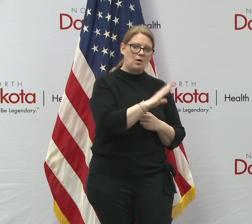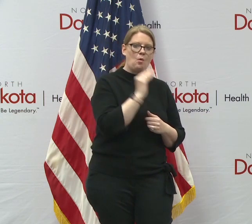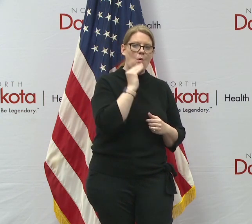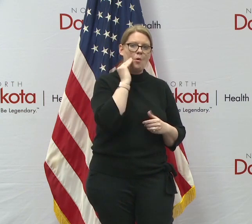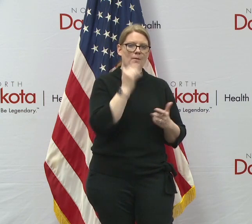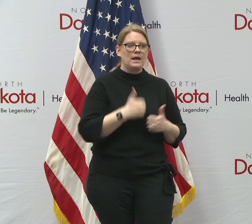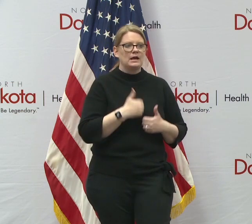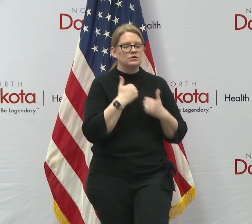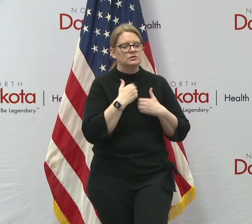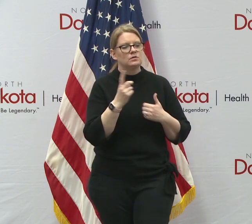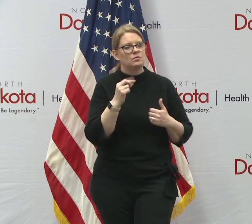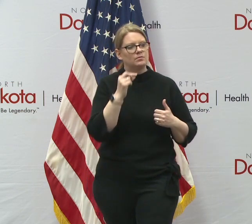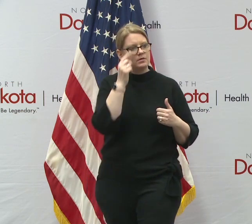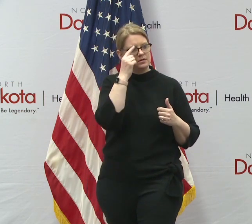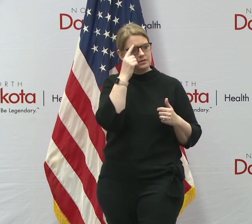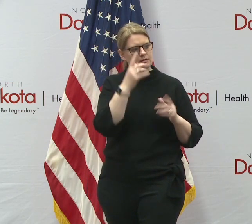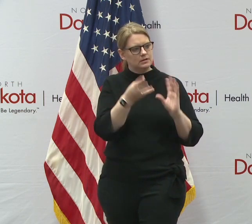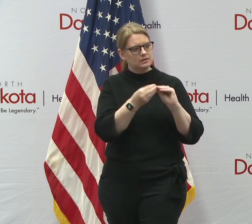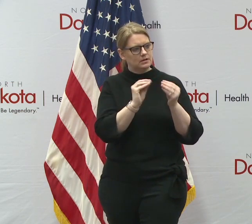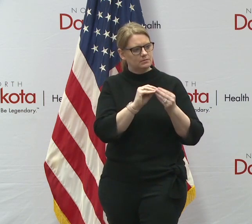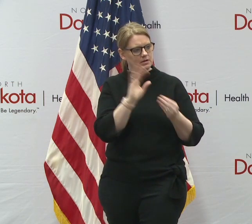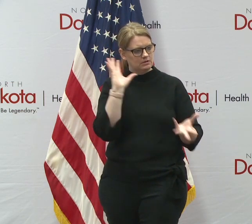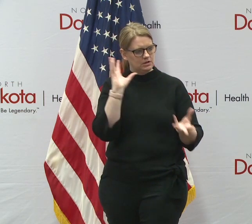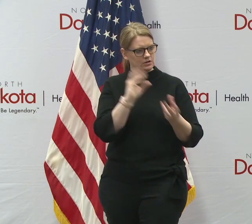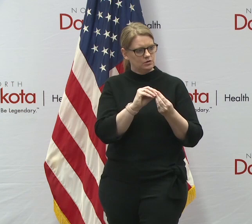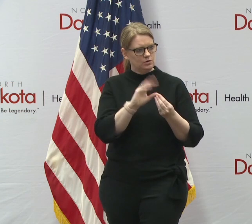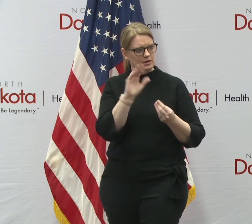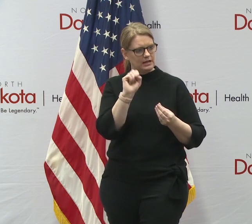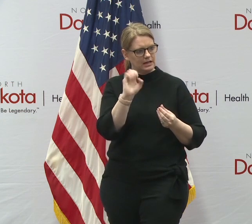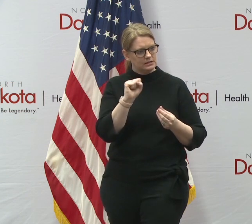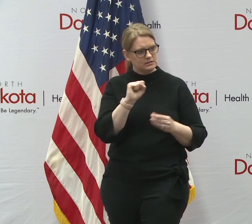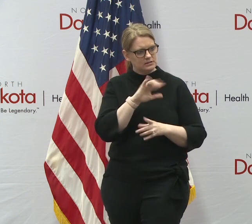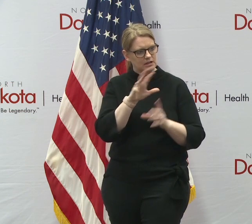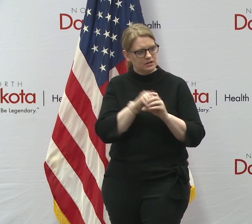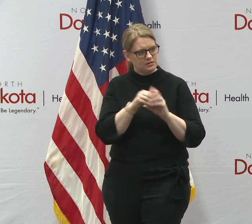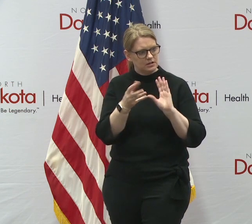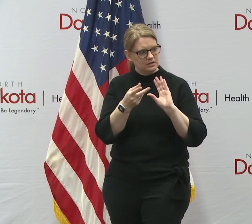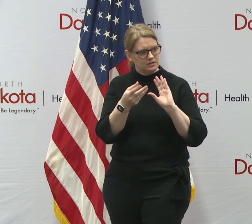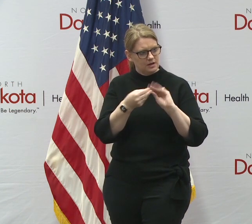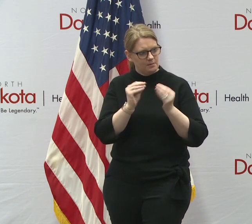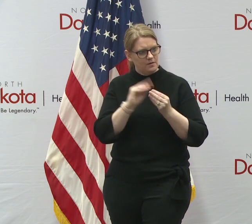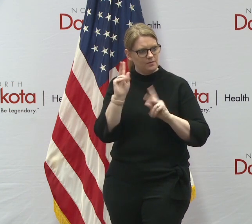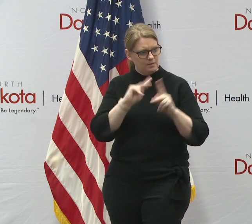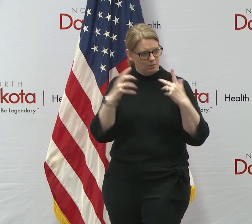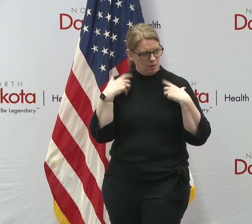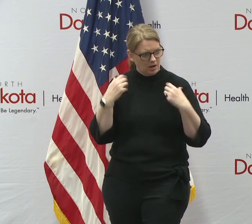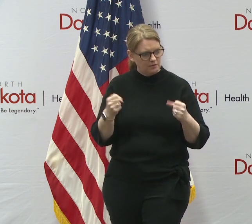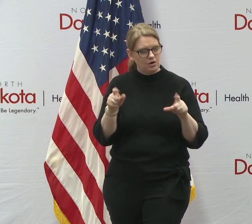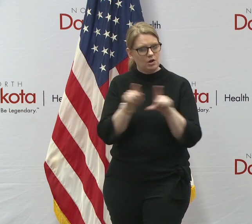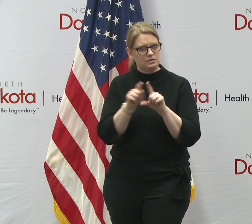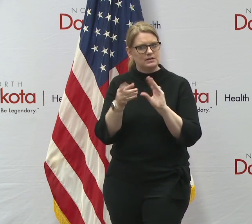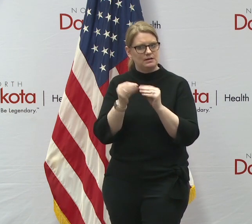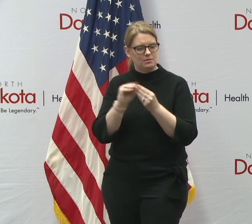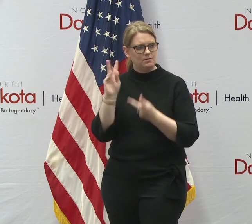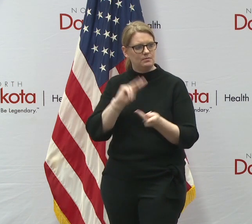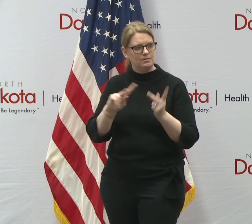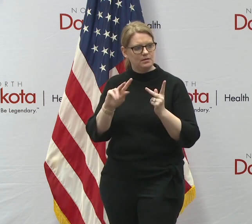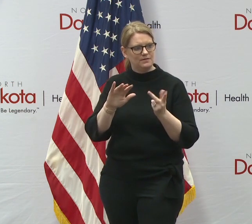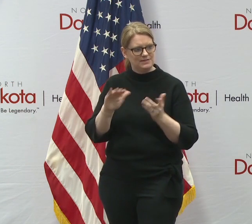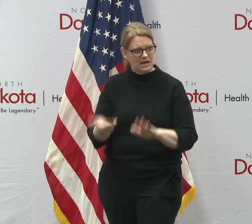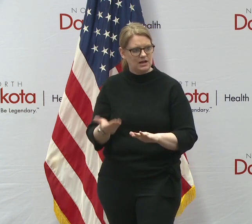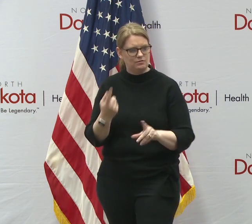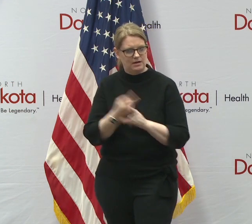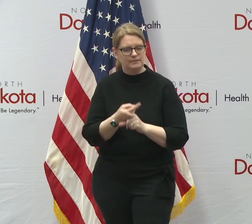and then just one more, the number of cases, the number of total cases, that includes the number of people who have recovered and the number of people who have died from COVID-19,